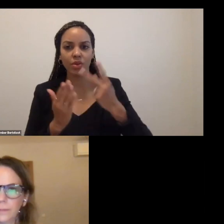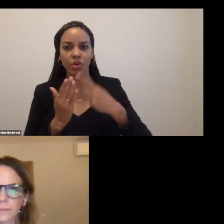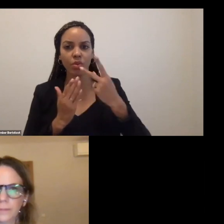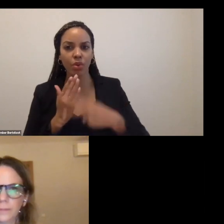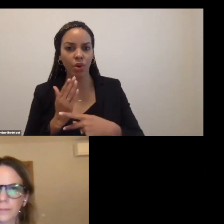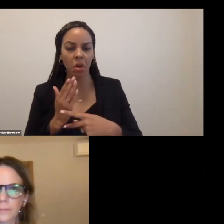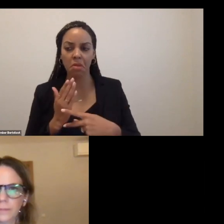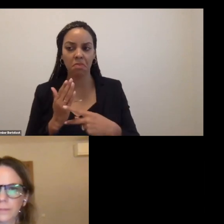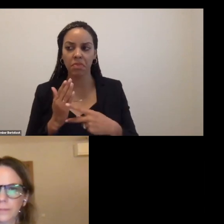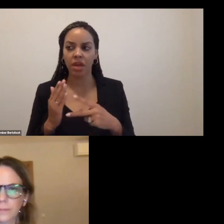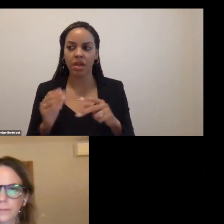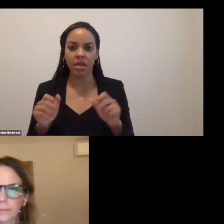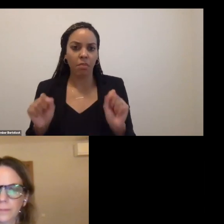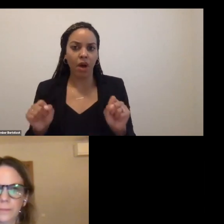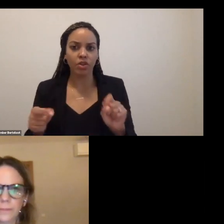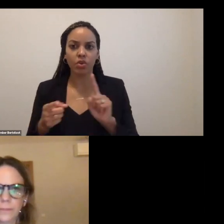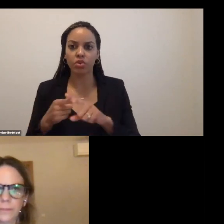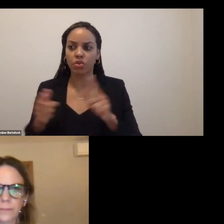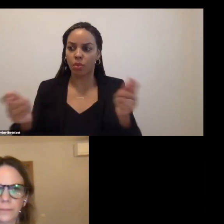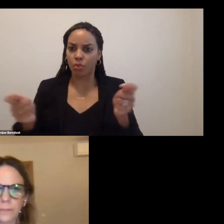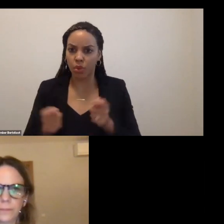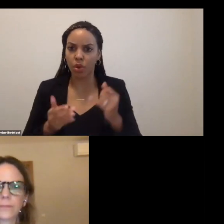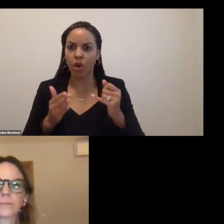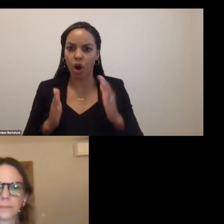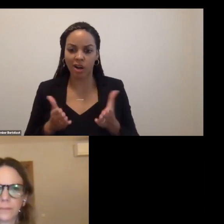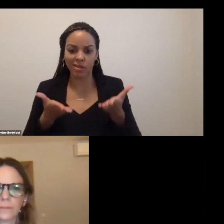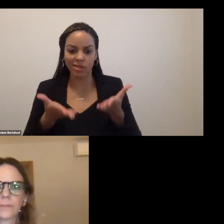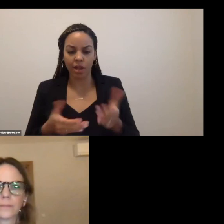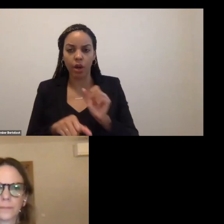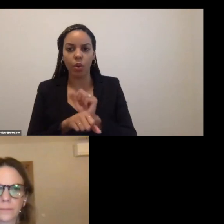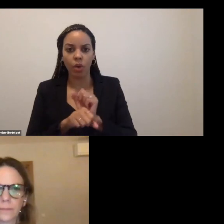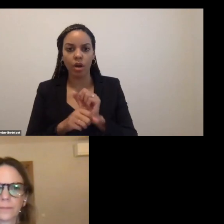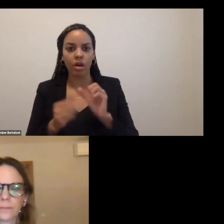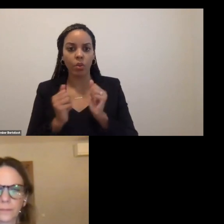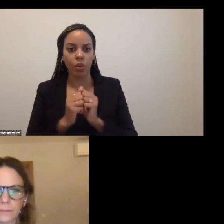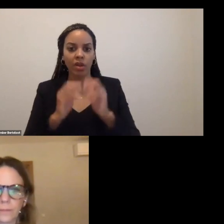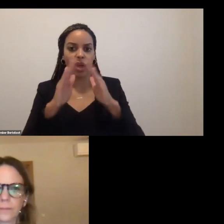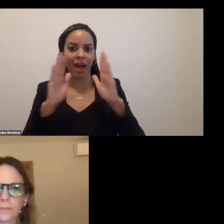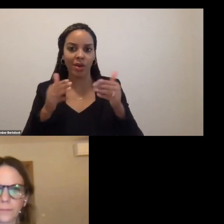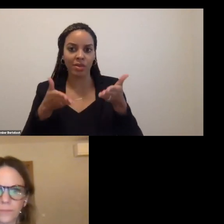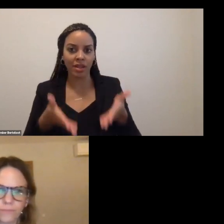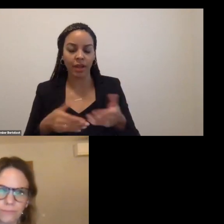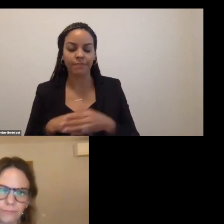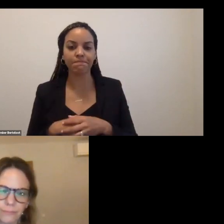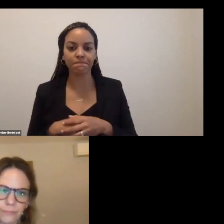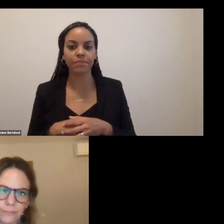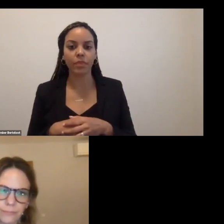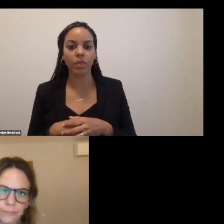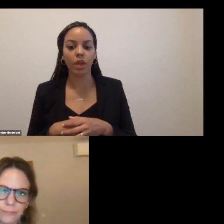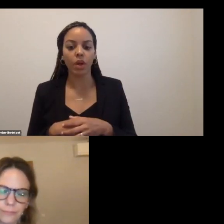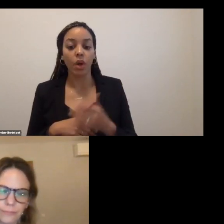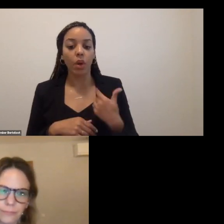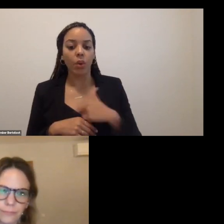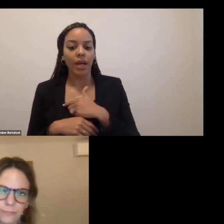possible to bring artists to work on site in Helsinki. And we had the Nordic